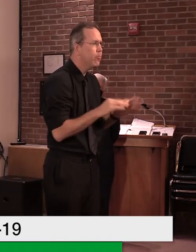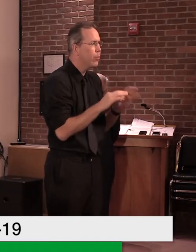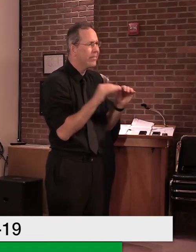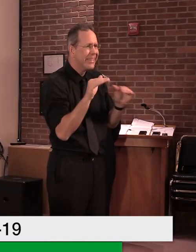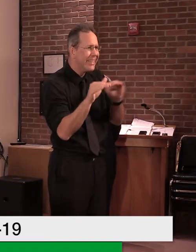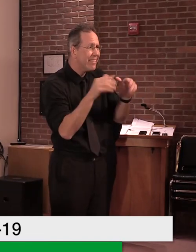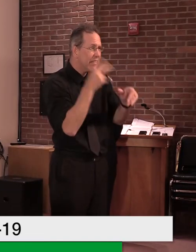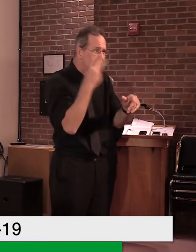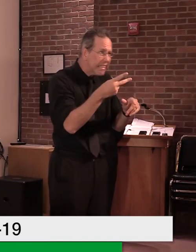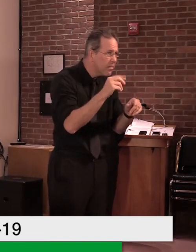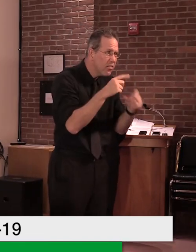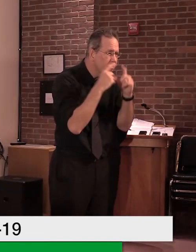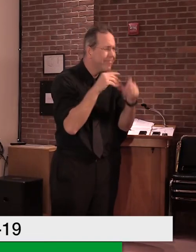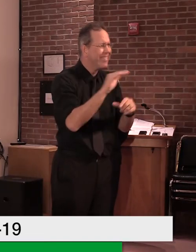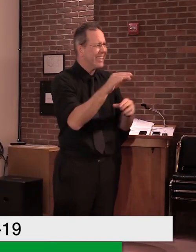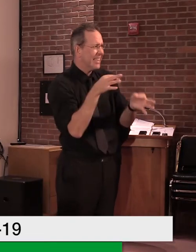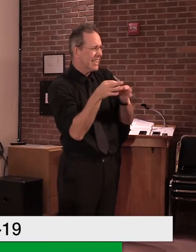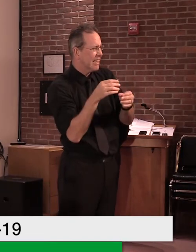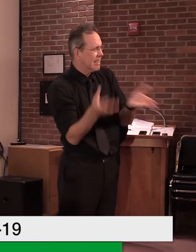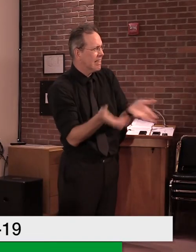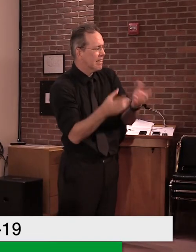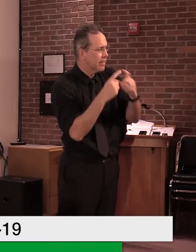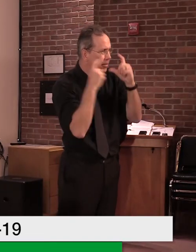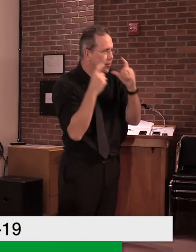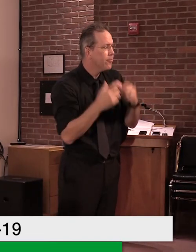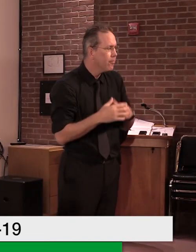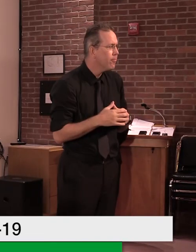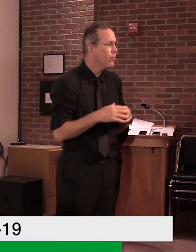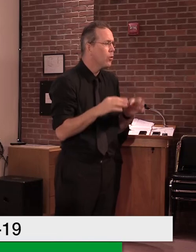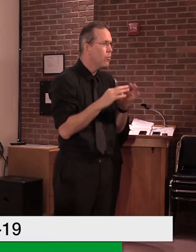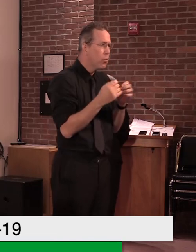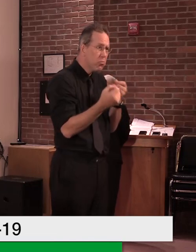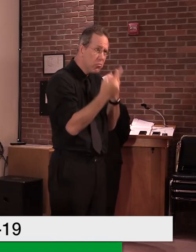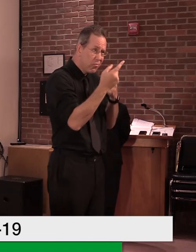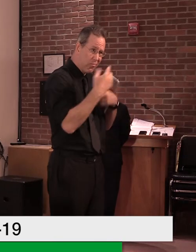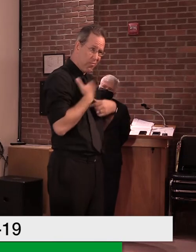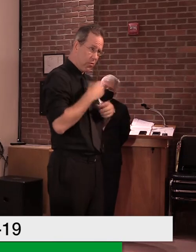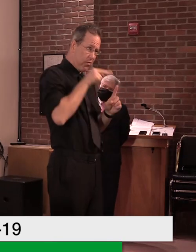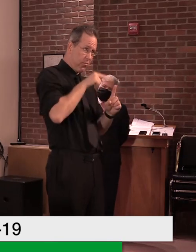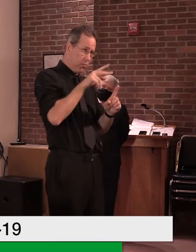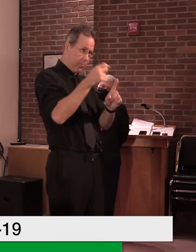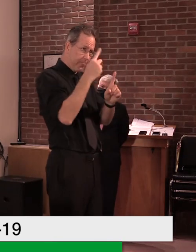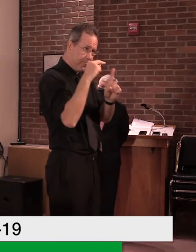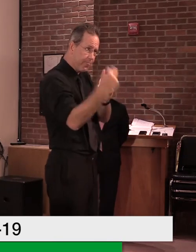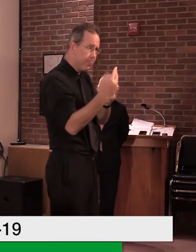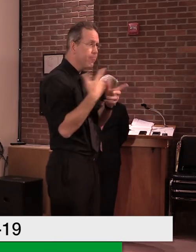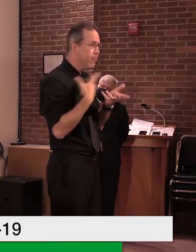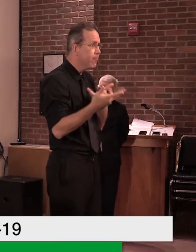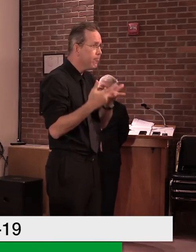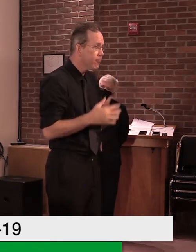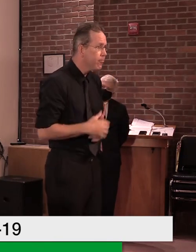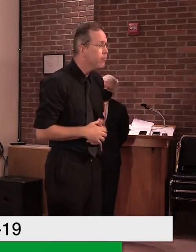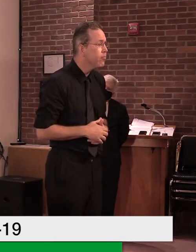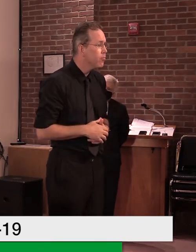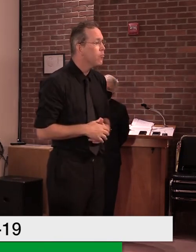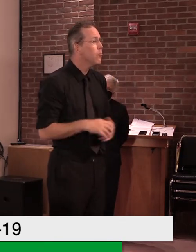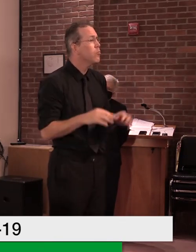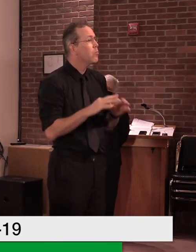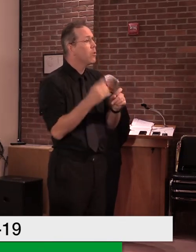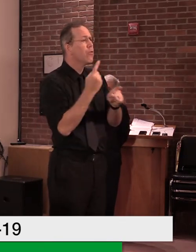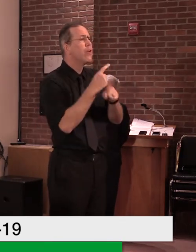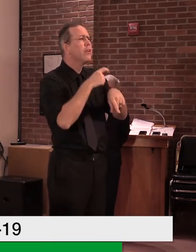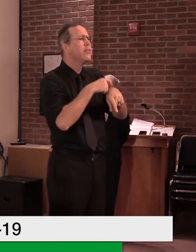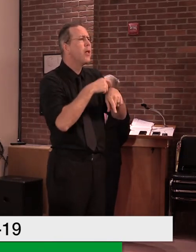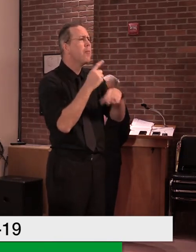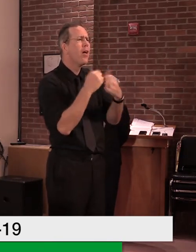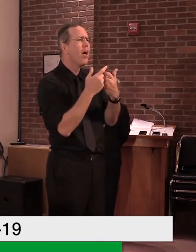better off we'll be if we mask up. And I believe that timing is everything. And again, with more data,